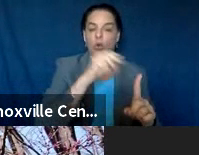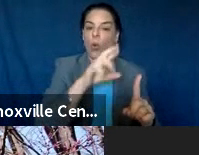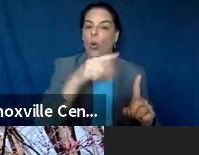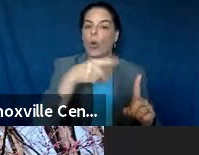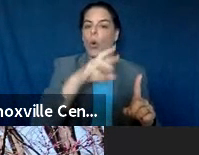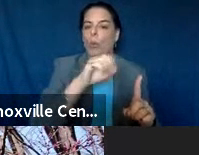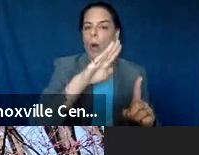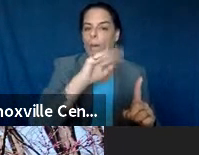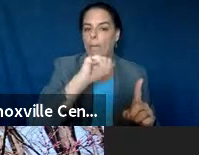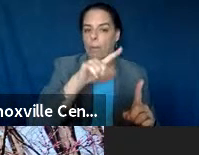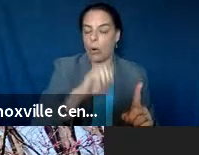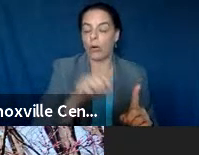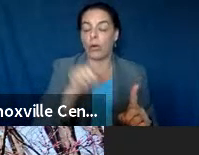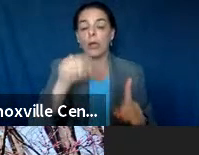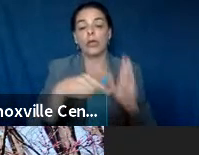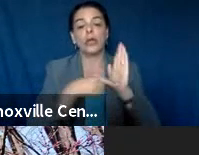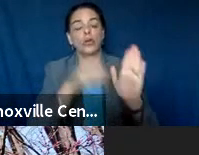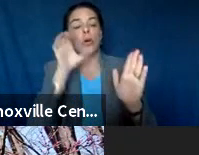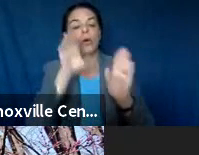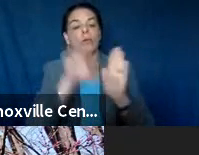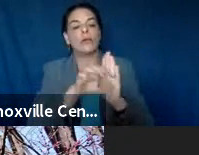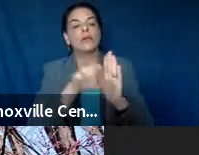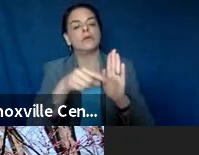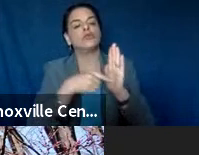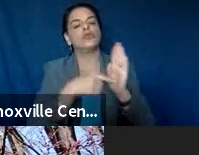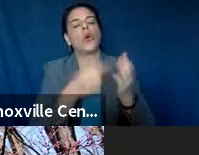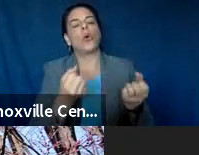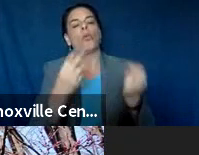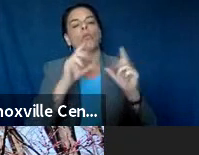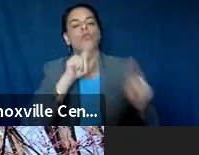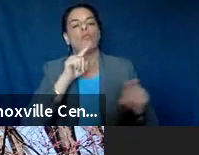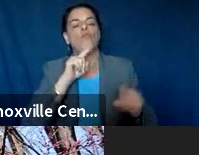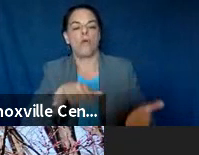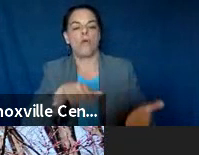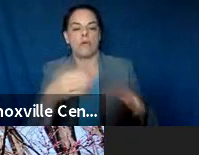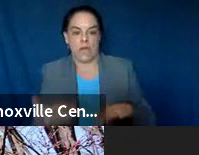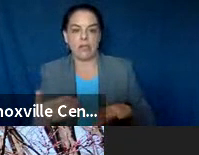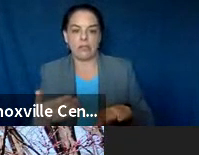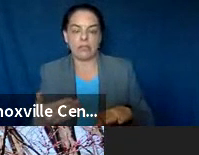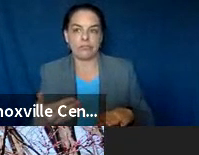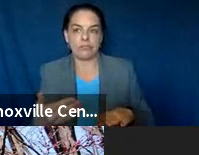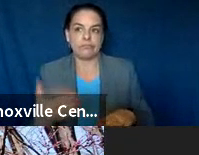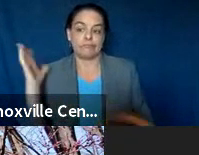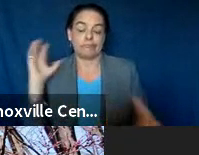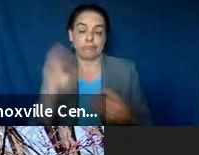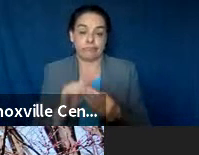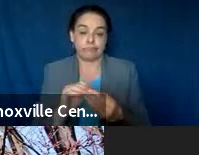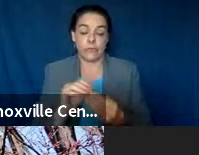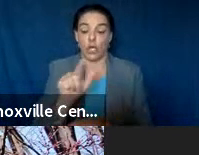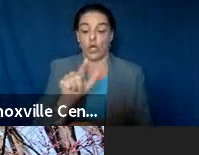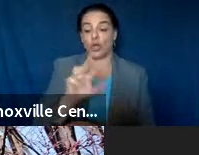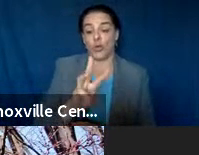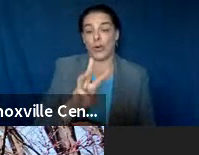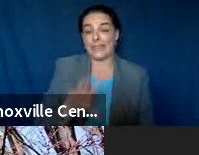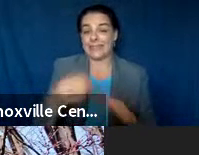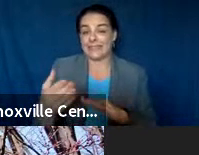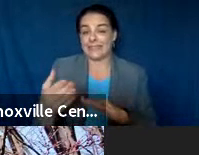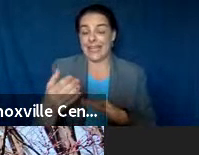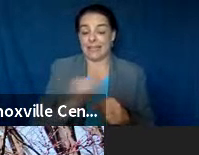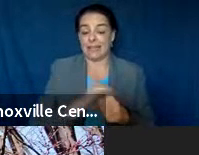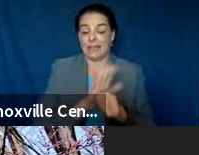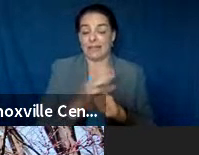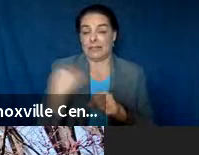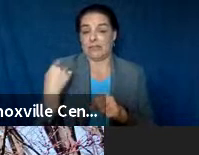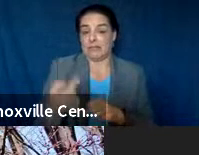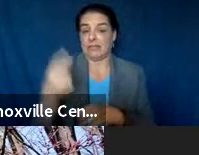we use a graph that shows the reported deaths of Knox County residents by date of death. We have seen 26 deaths related to COVID-19 over the past